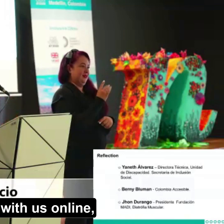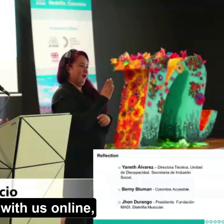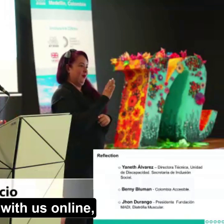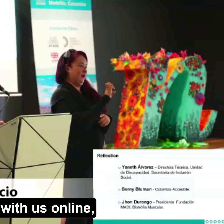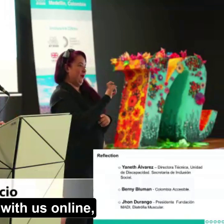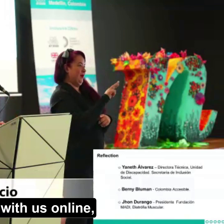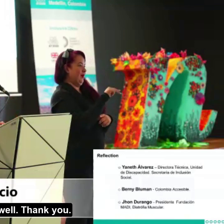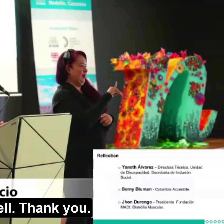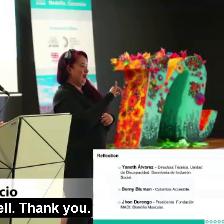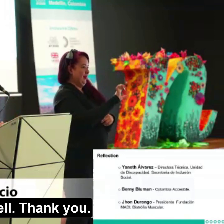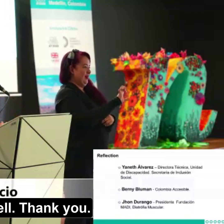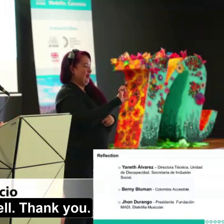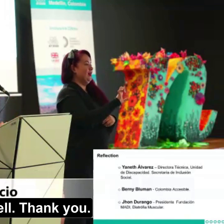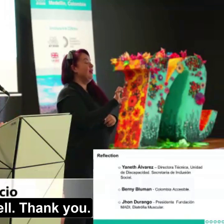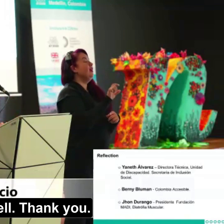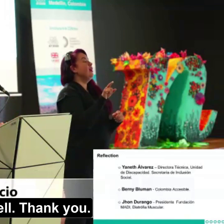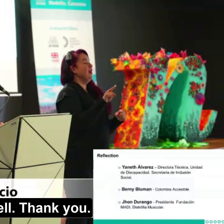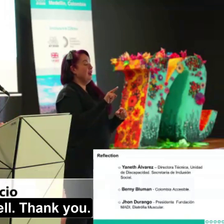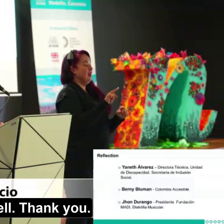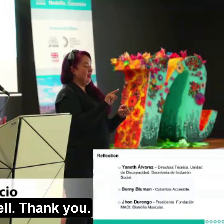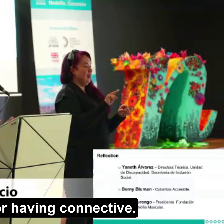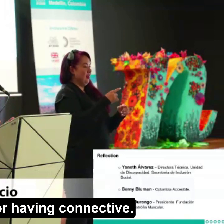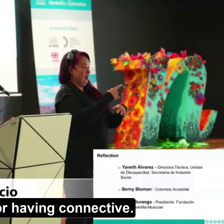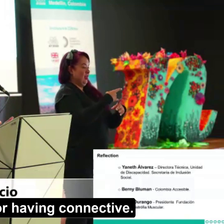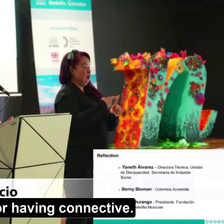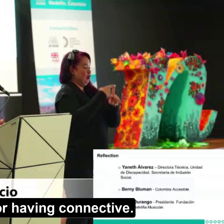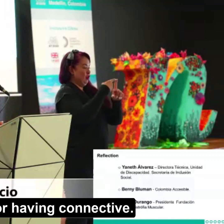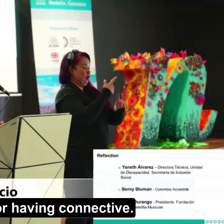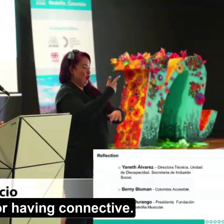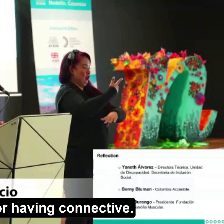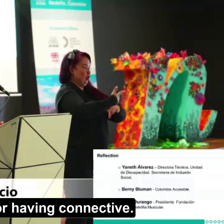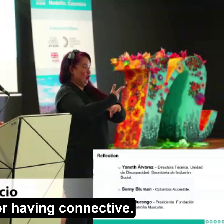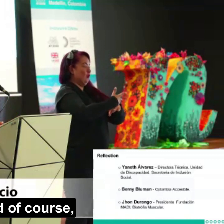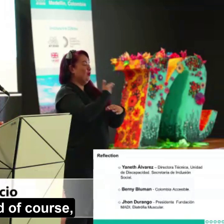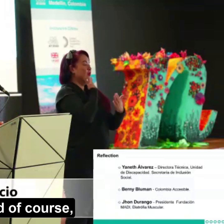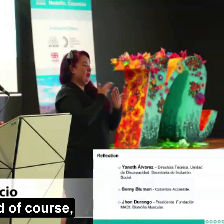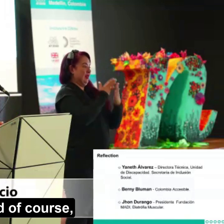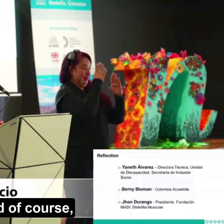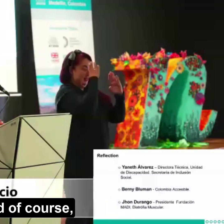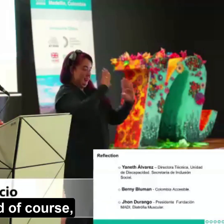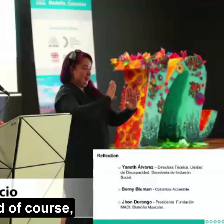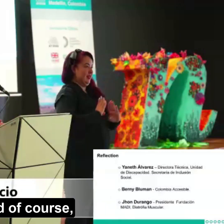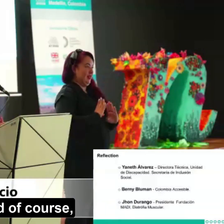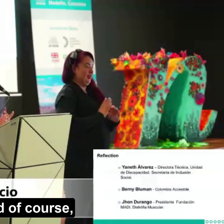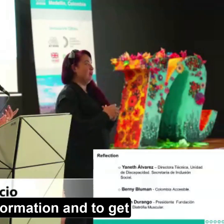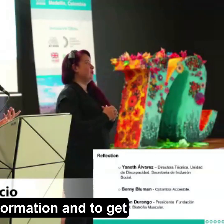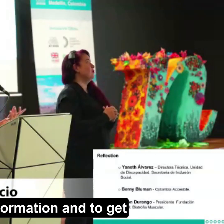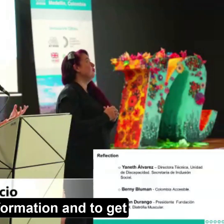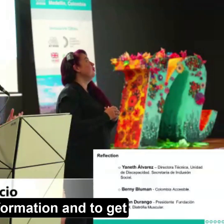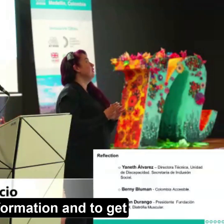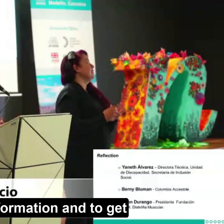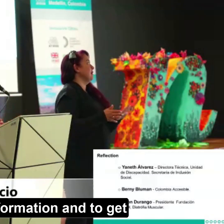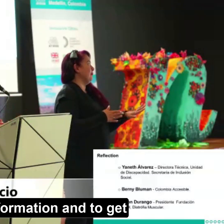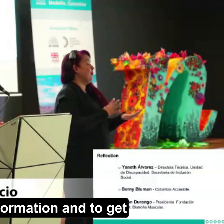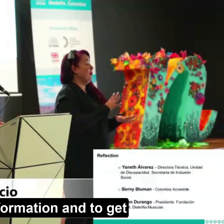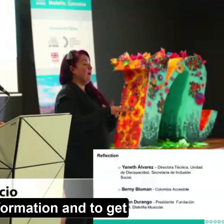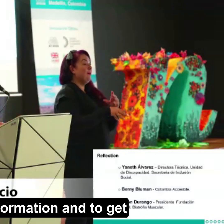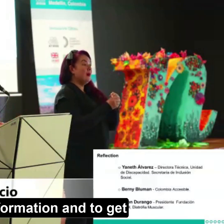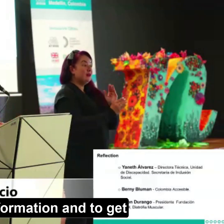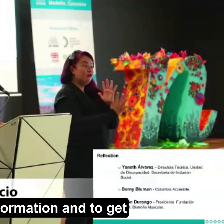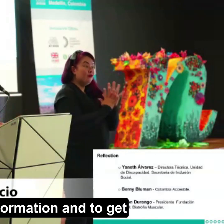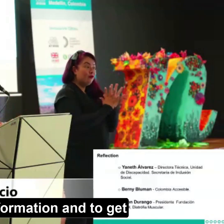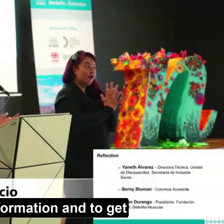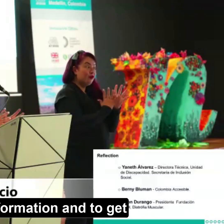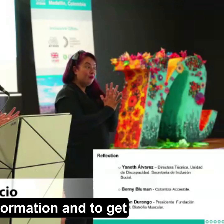is with us online farewell. Thank you. Thank you for having connected. And of course, for more